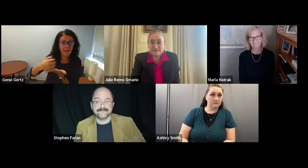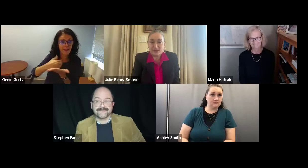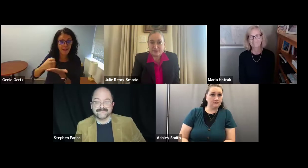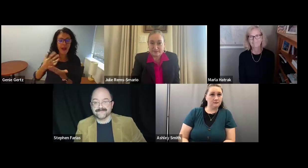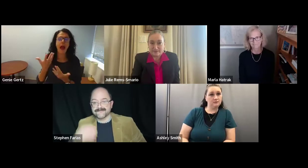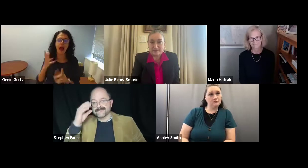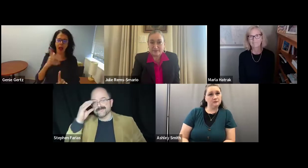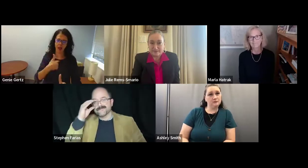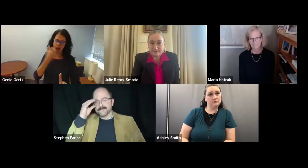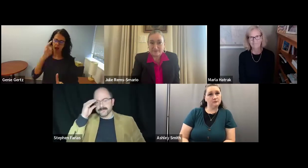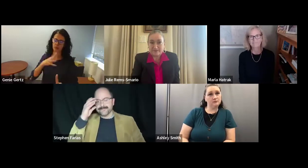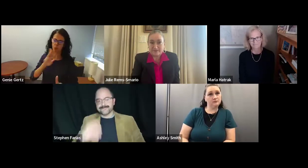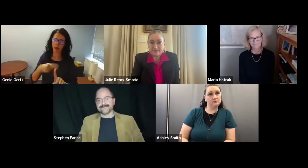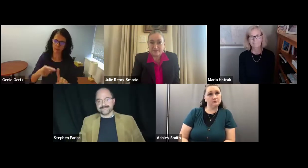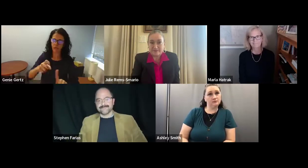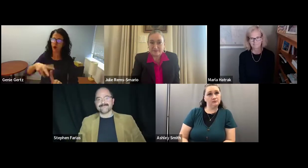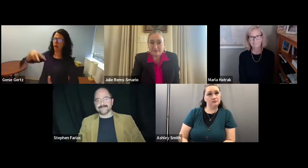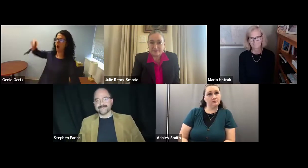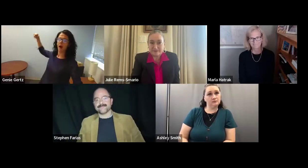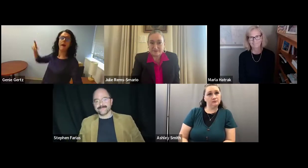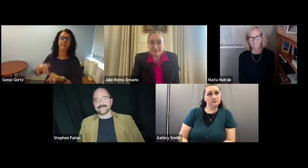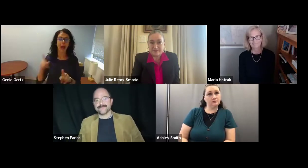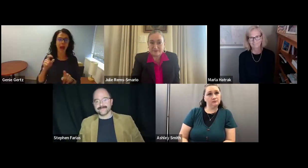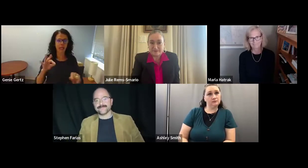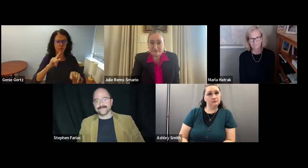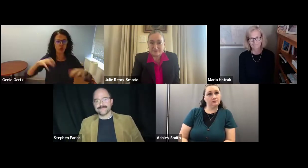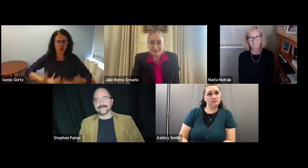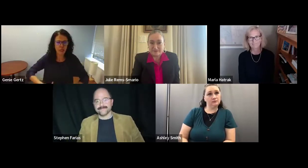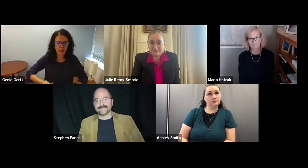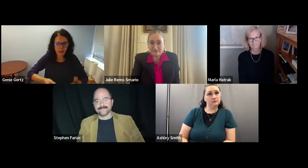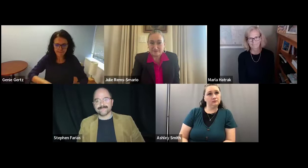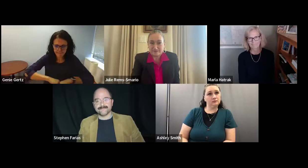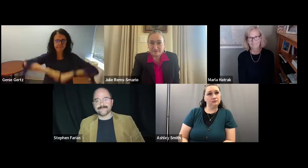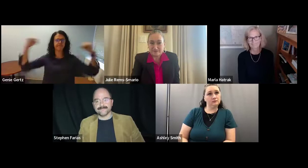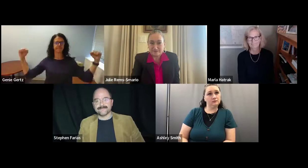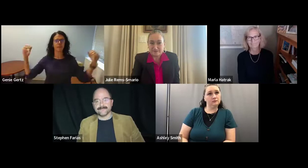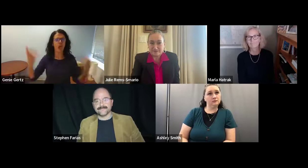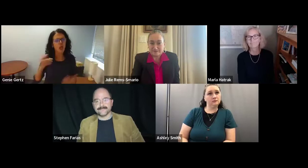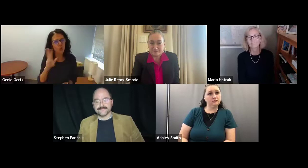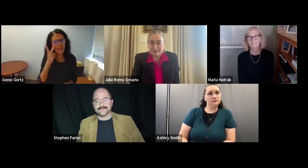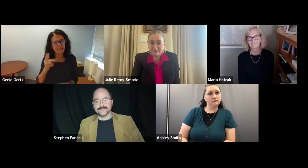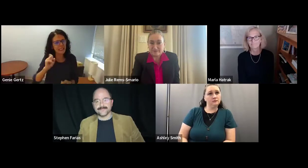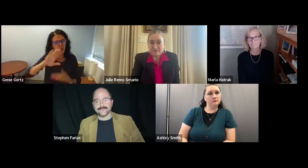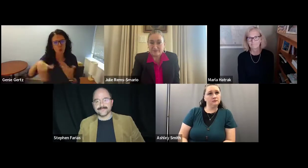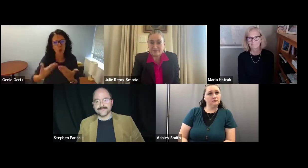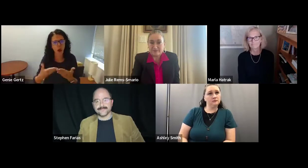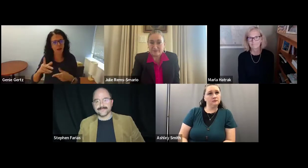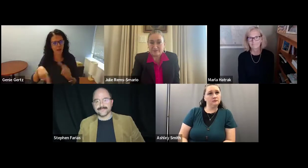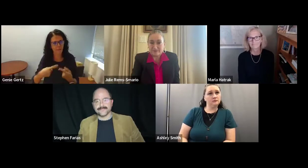the funneling of individuals toward the CI for income purposes, right? I think we need to